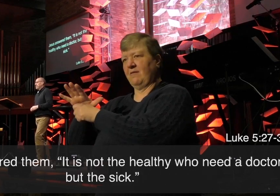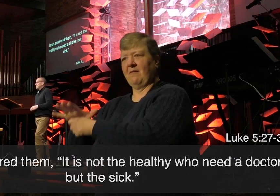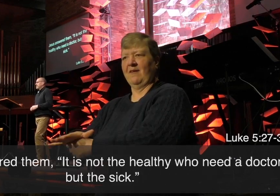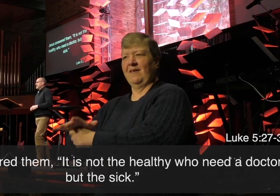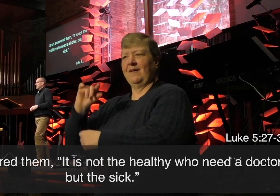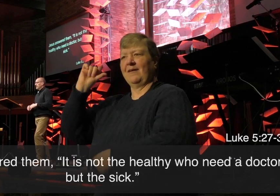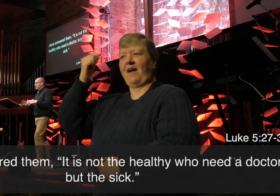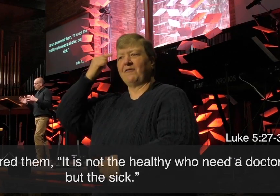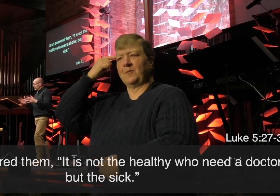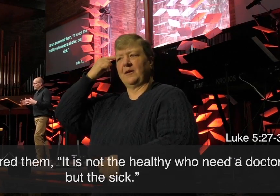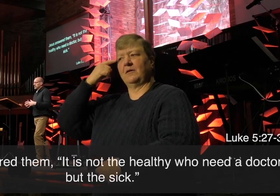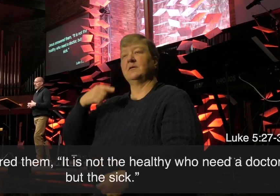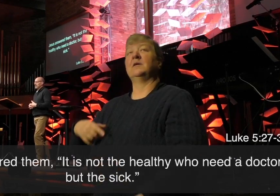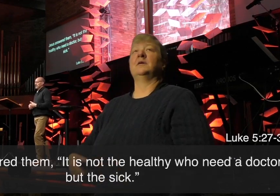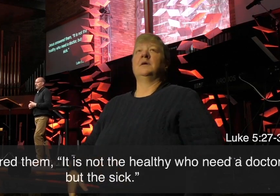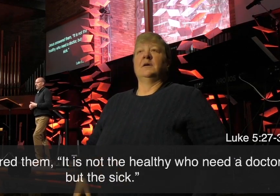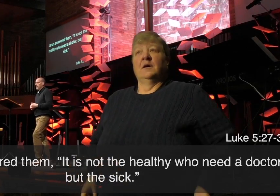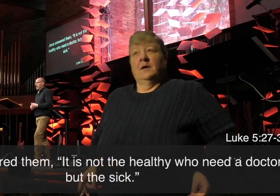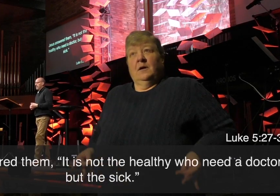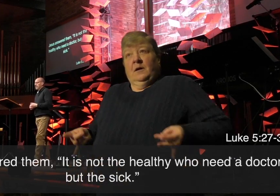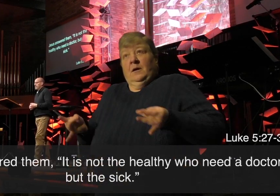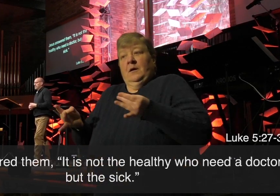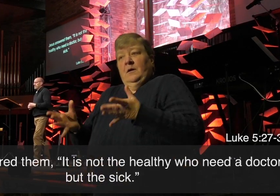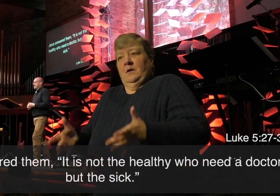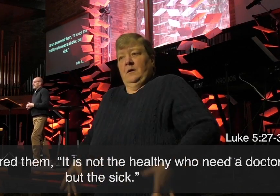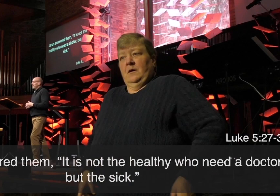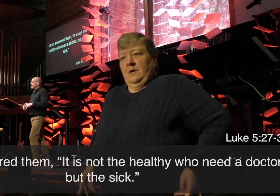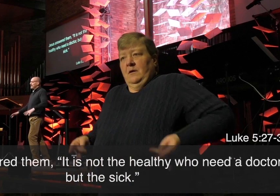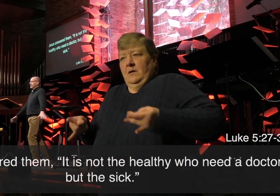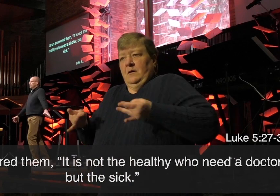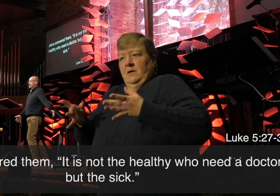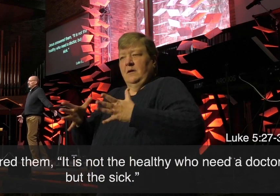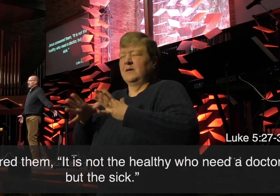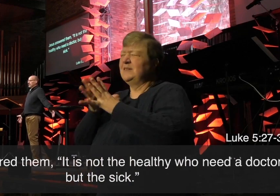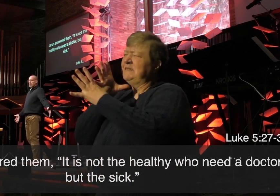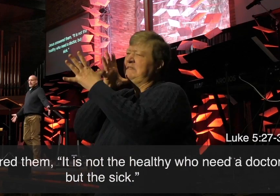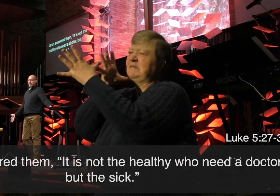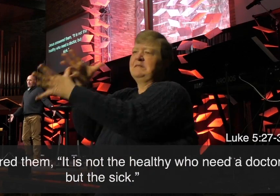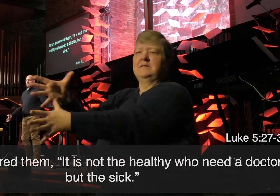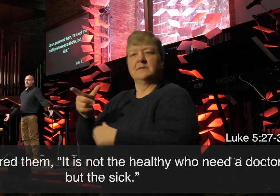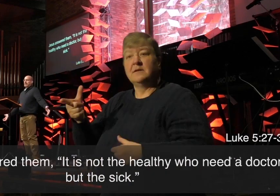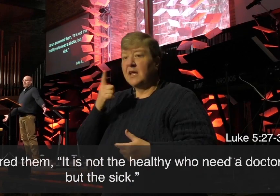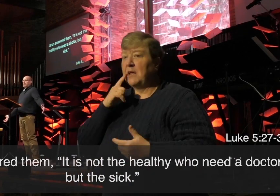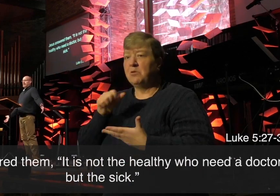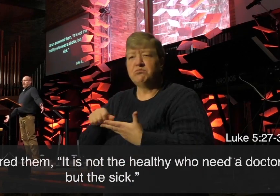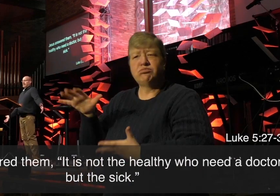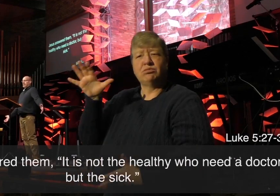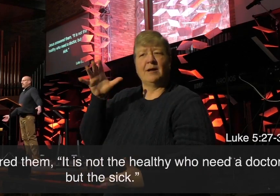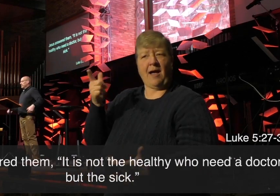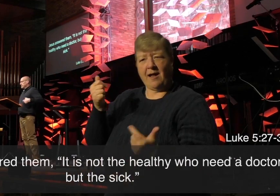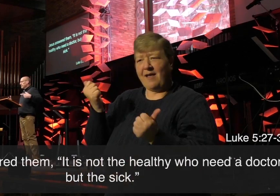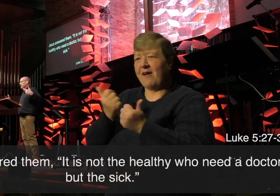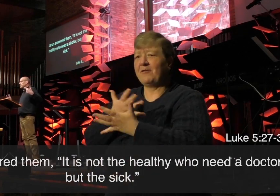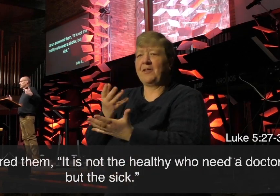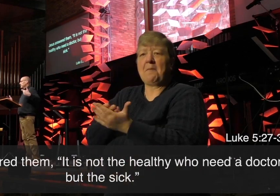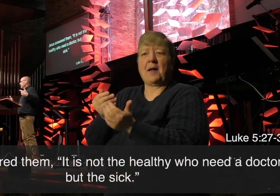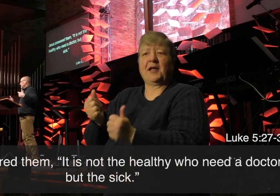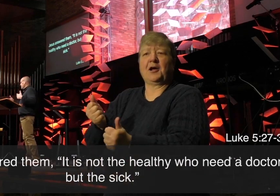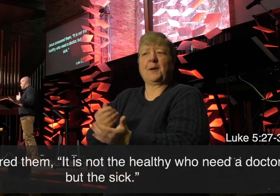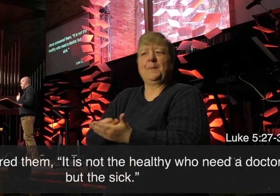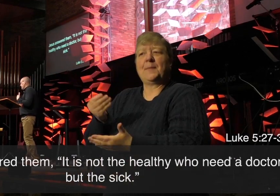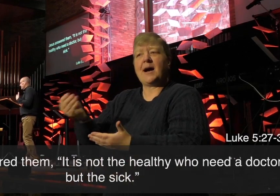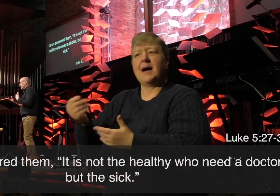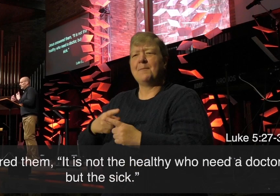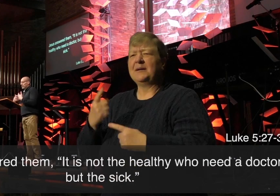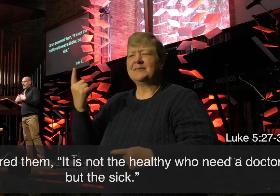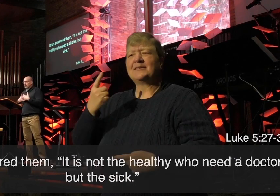him, and they would have despised him. And he had everything that money could buy, but there was something missing